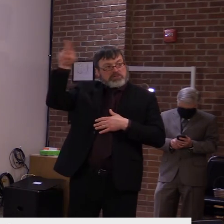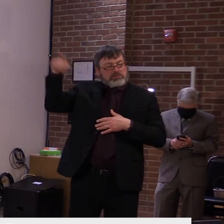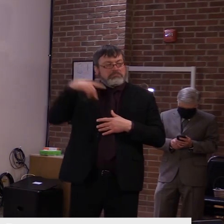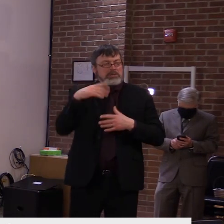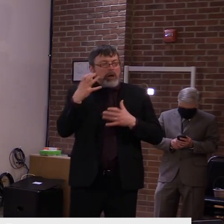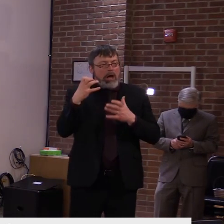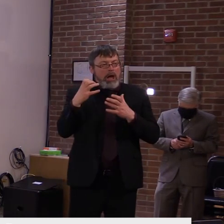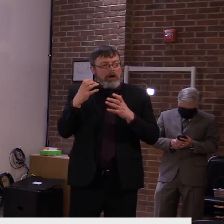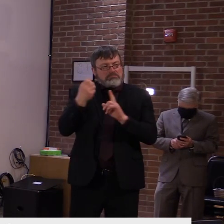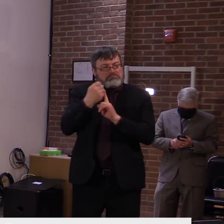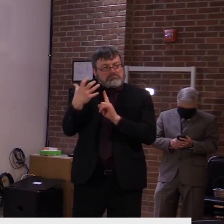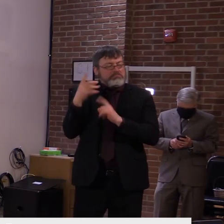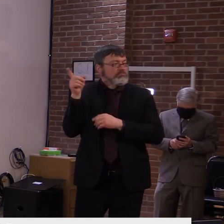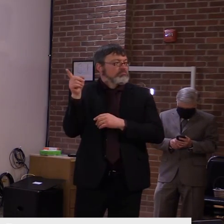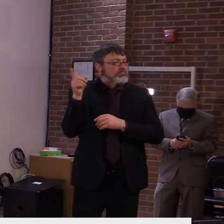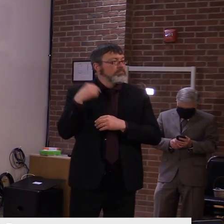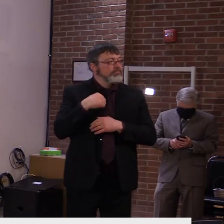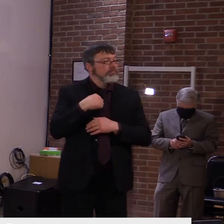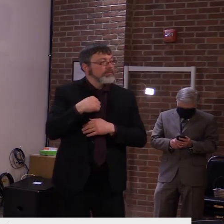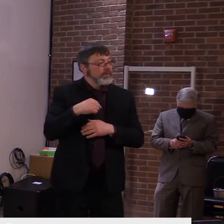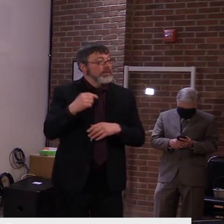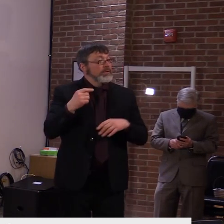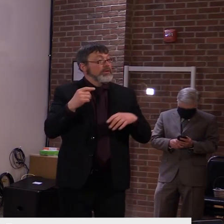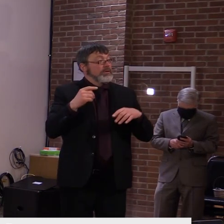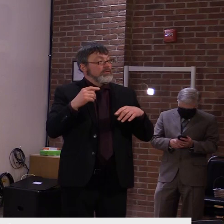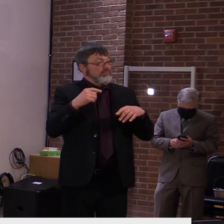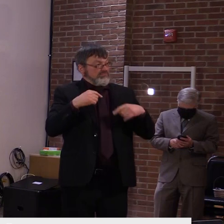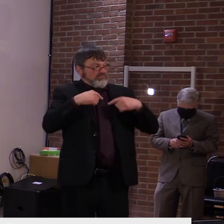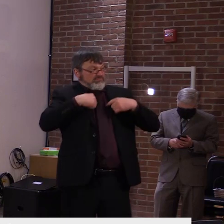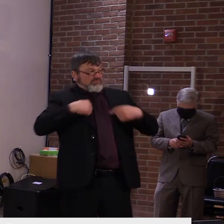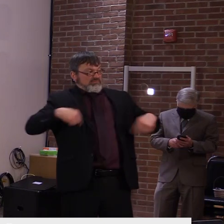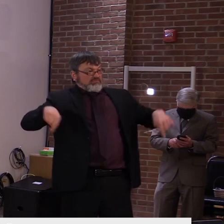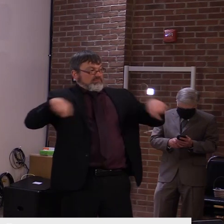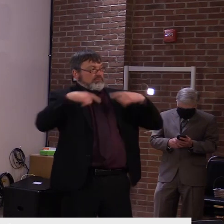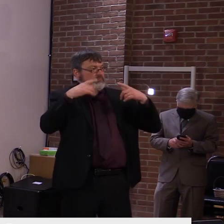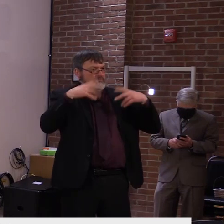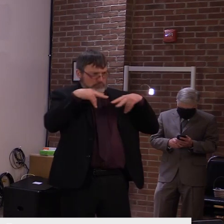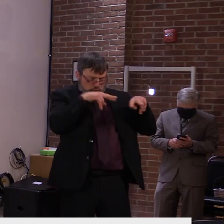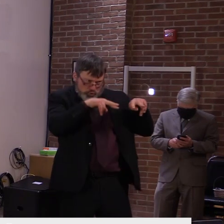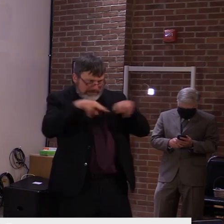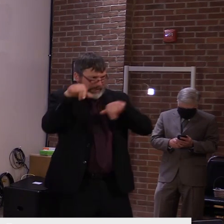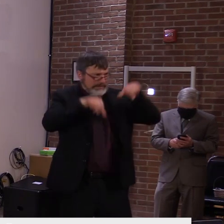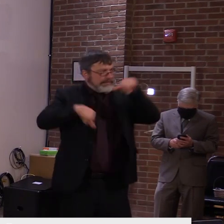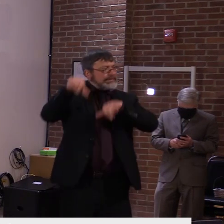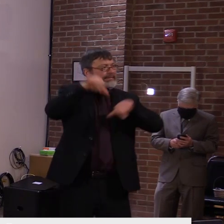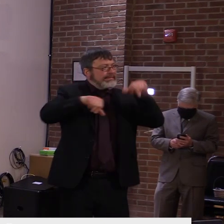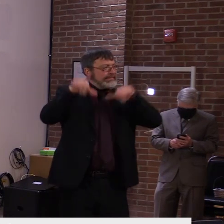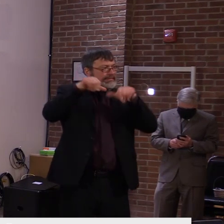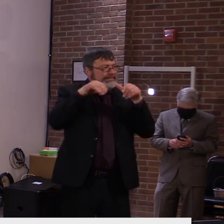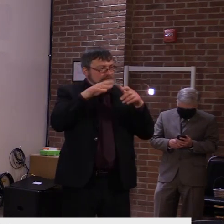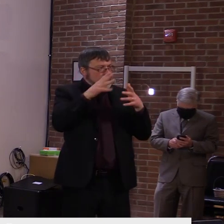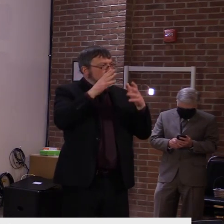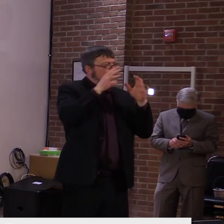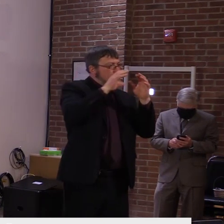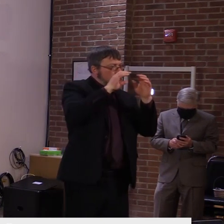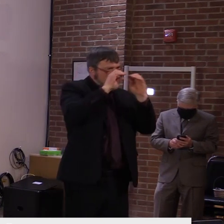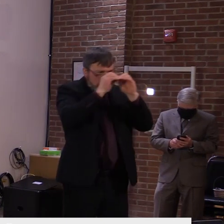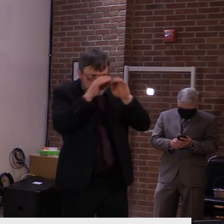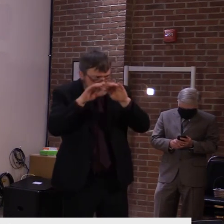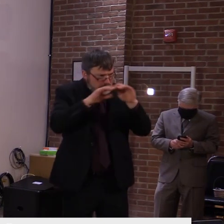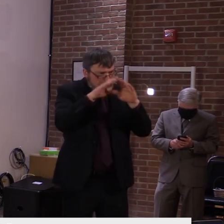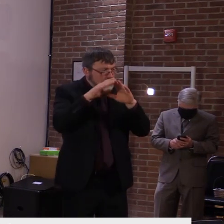and especially international data on impact of the virus on kids, how transmission